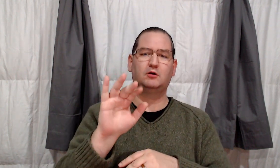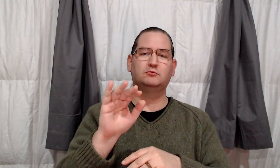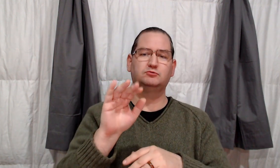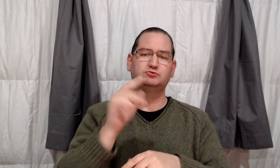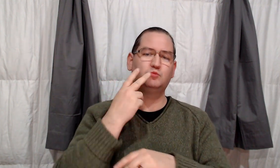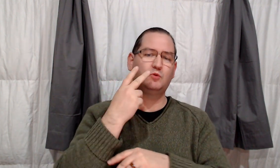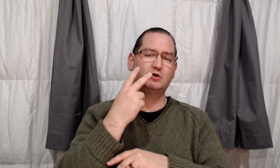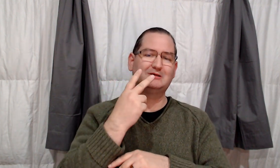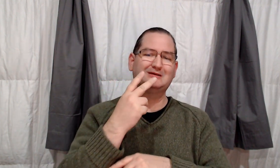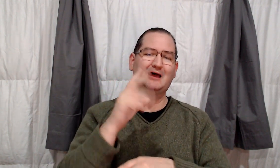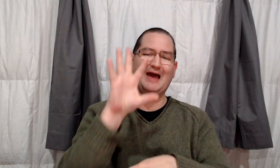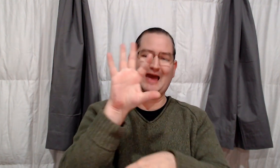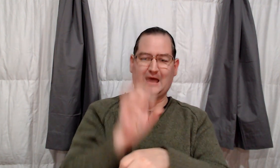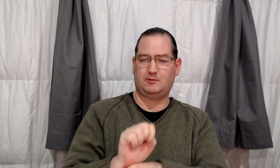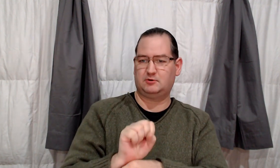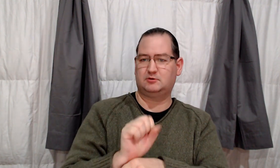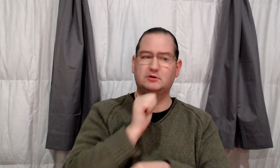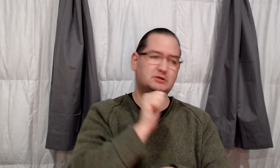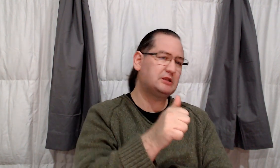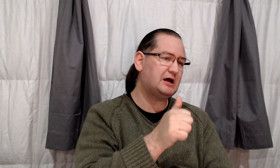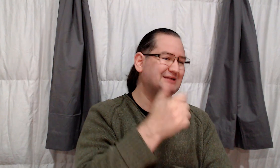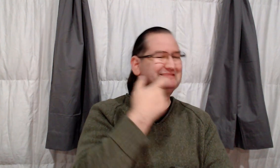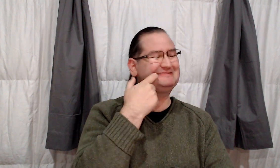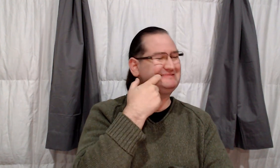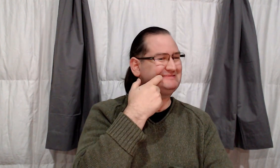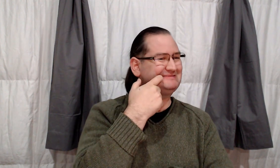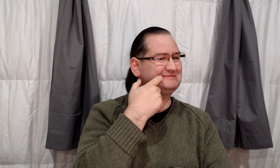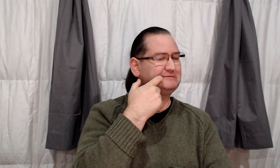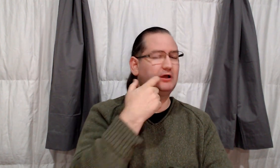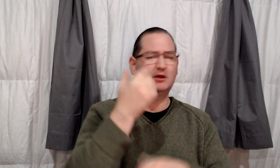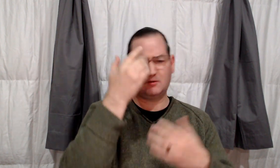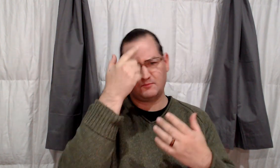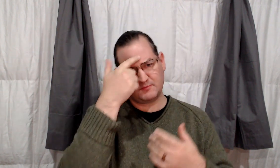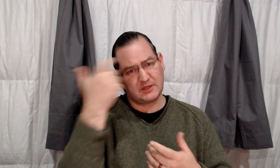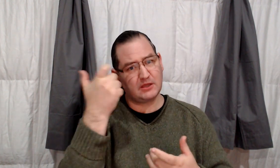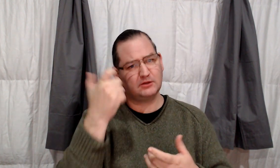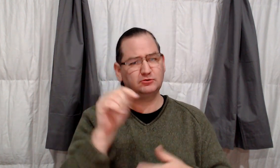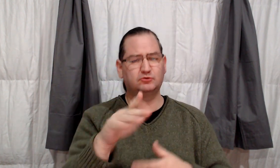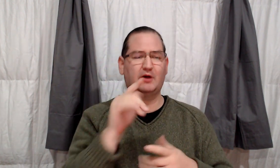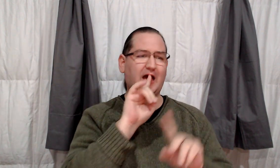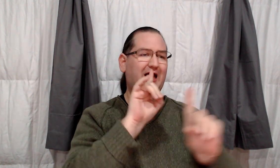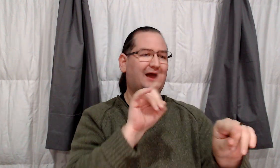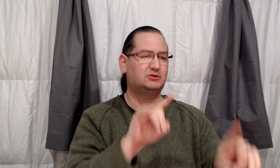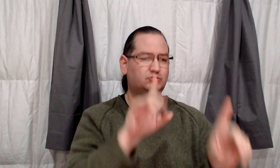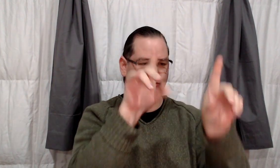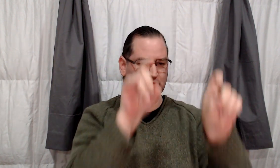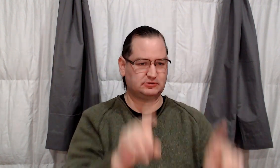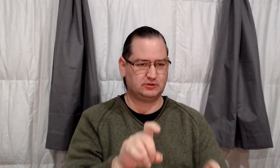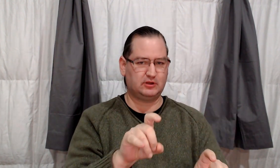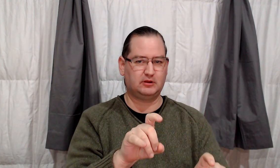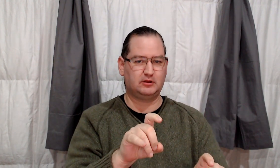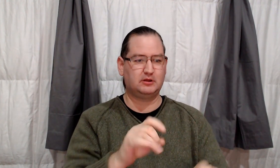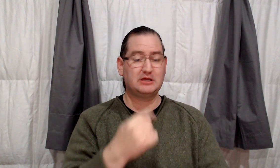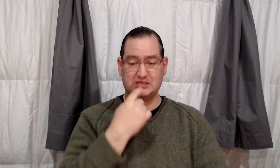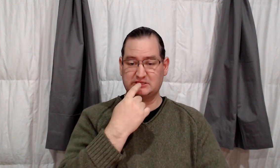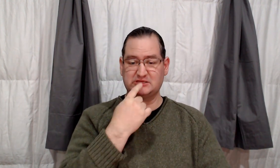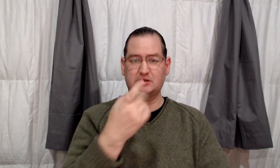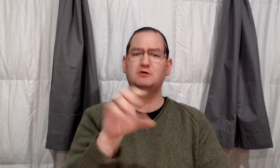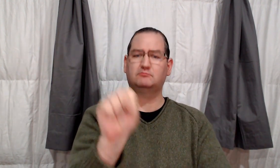Because you've answered the questionnaire and you answered yes to the question, are you ready to give up any small